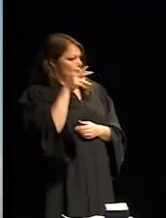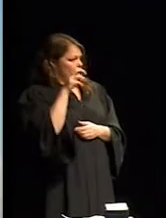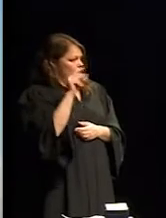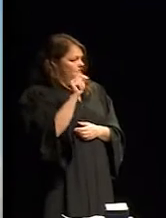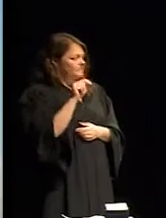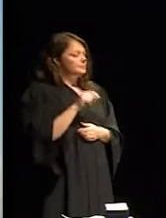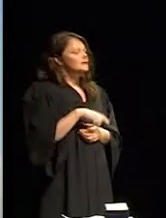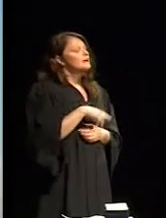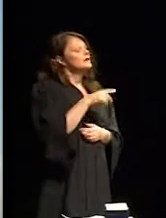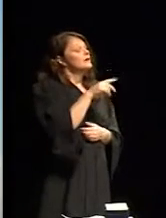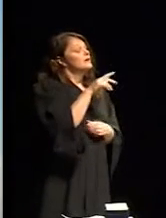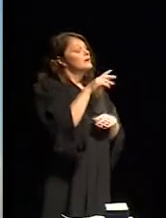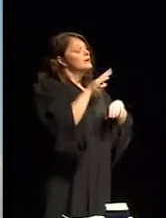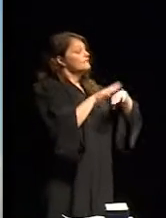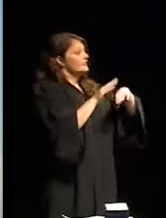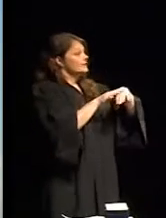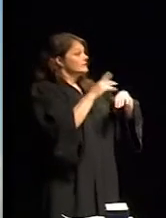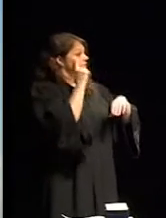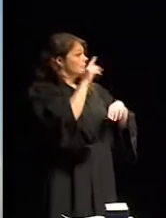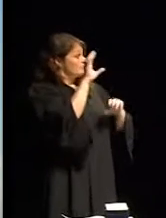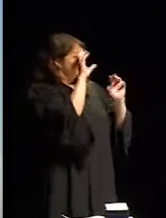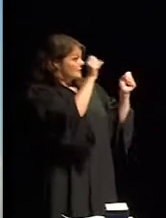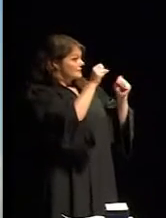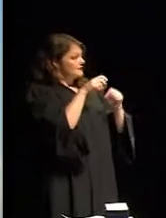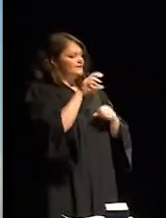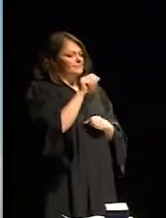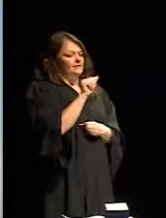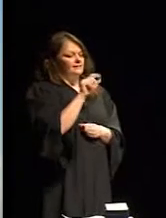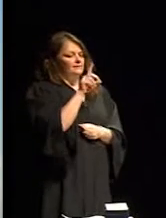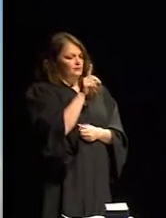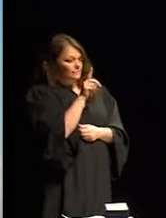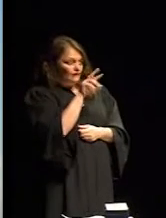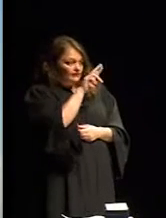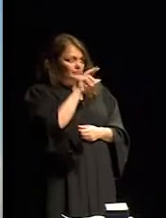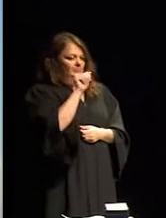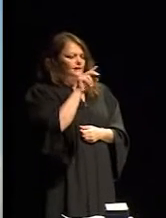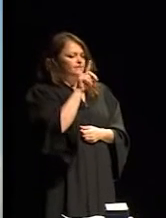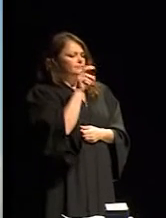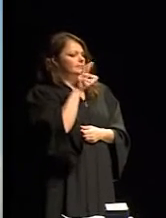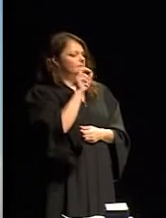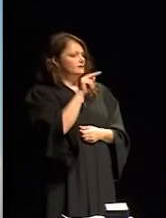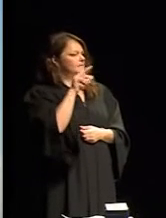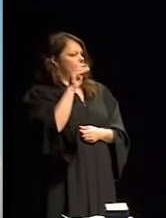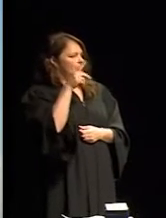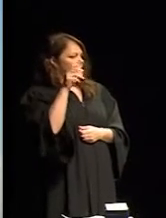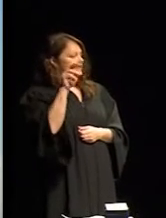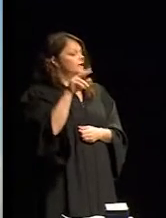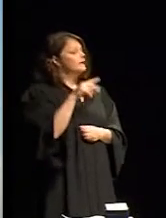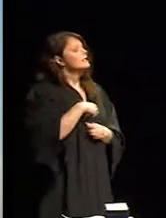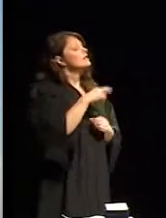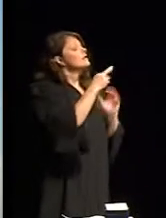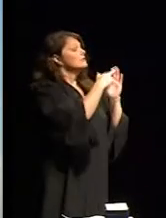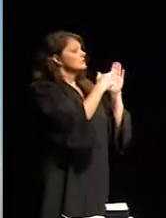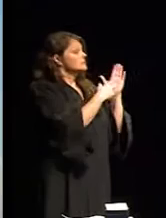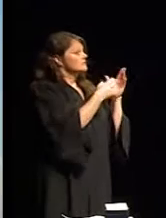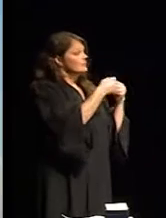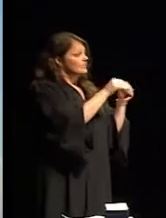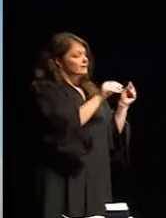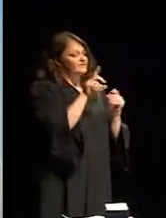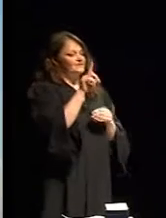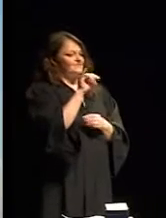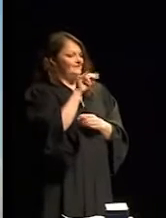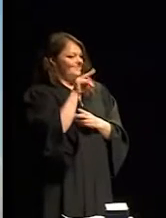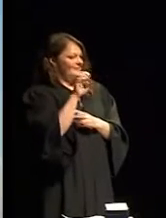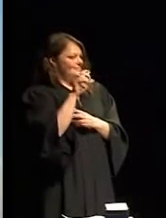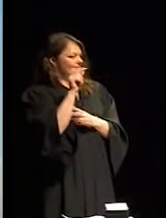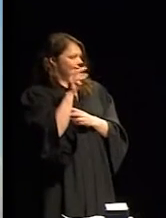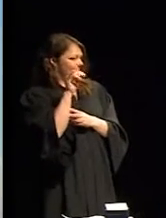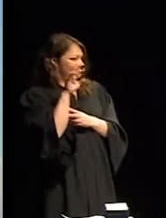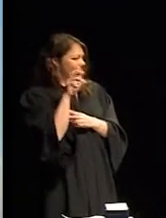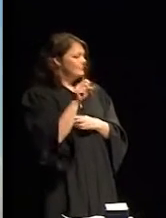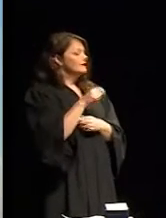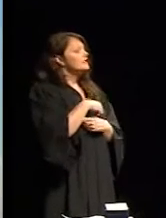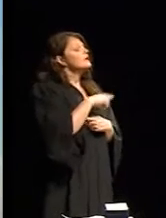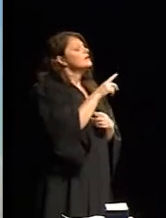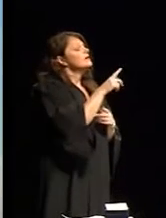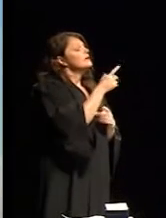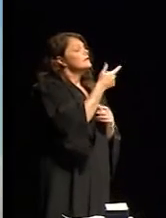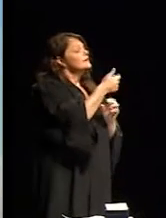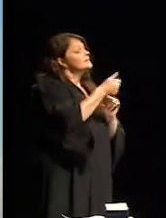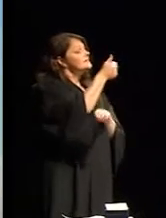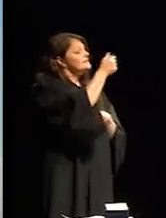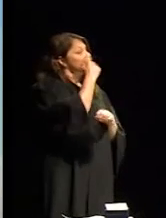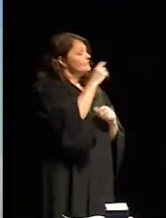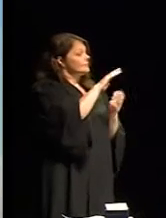Adrian Galway, Special Advisor to the President, Diane Tessier, Registrar, Adele Ased,